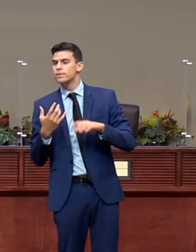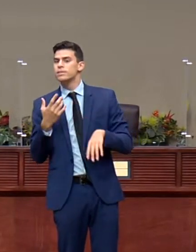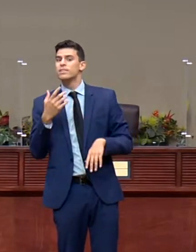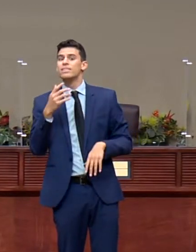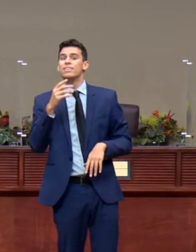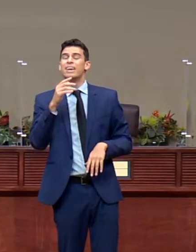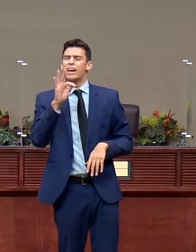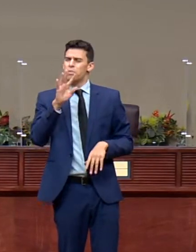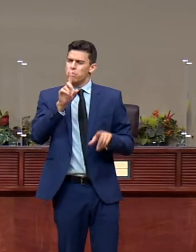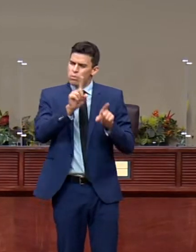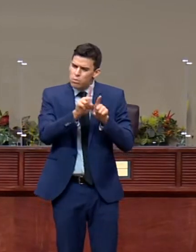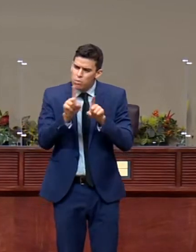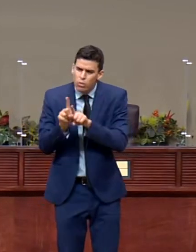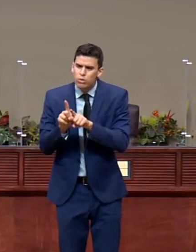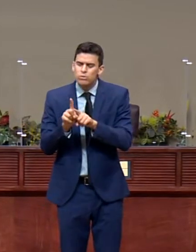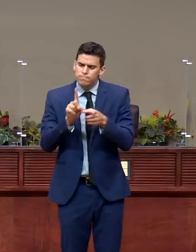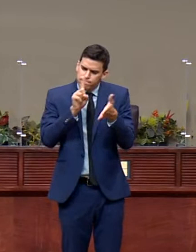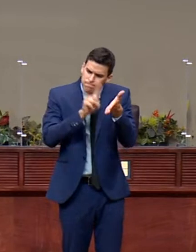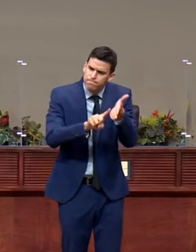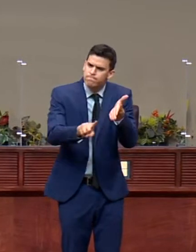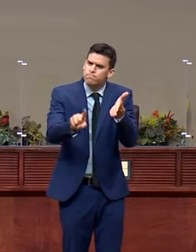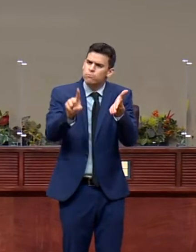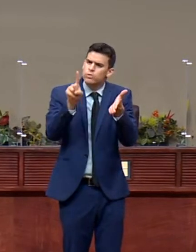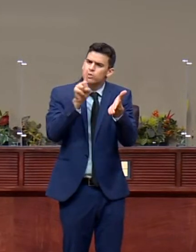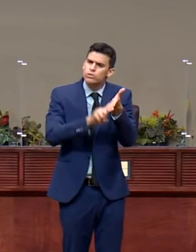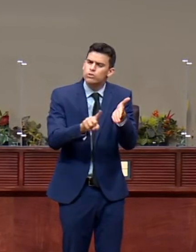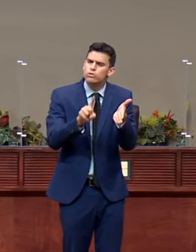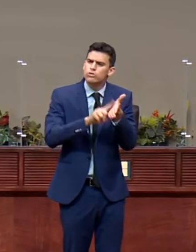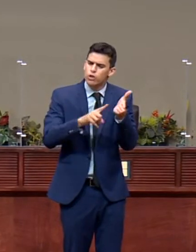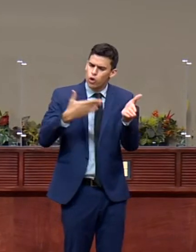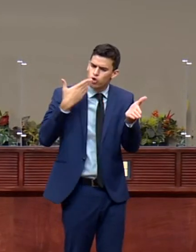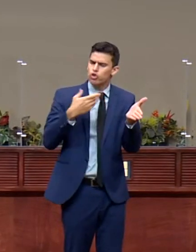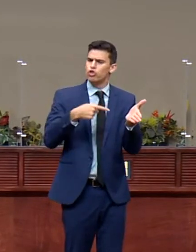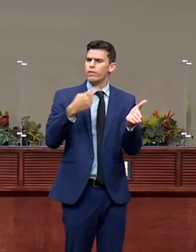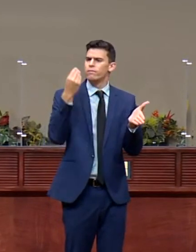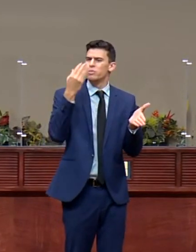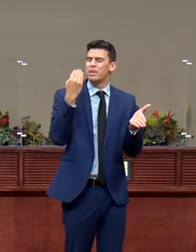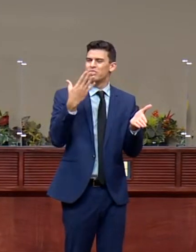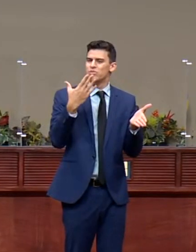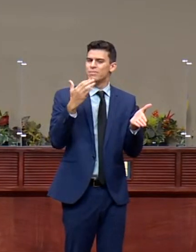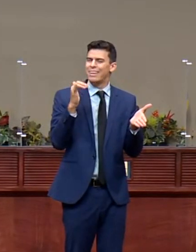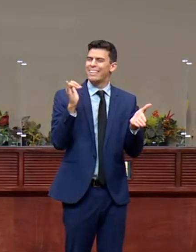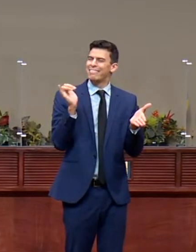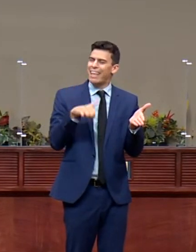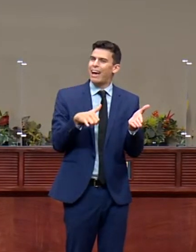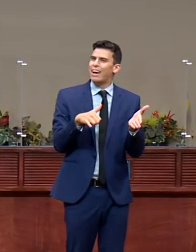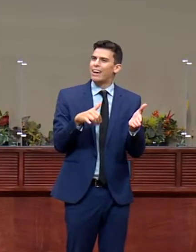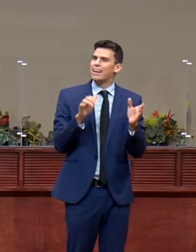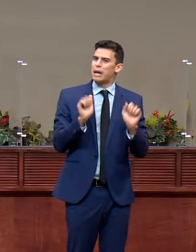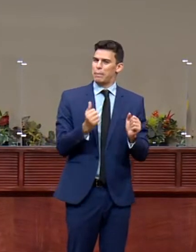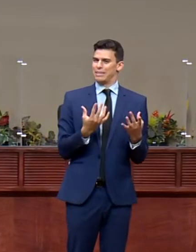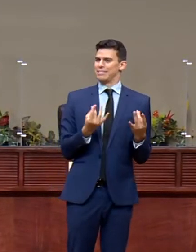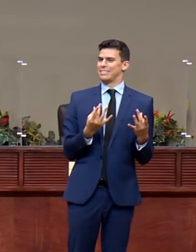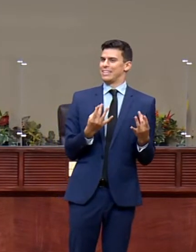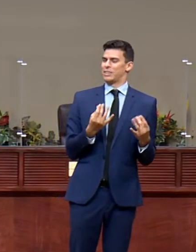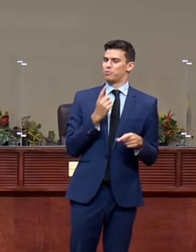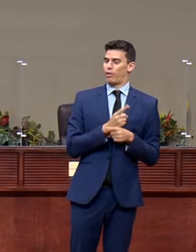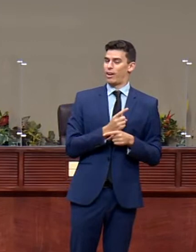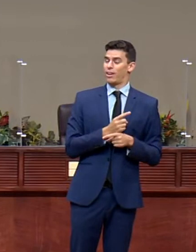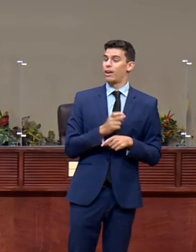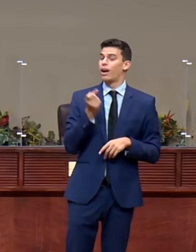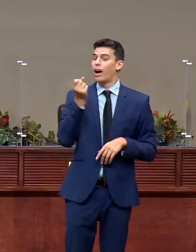information. And therein lies one of the problems right now in our country, is that the good vaccine